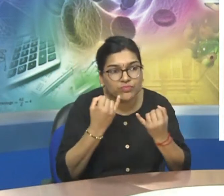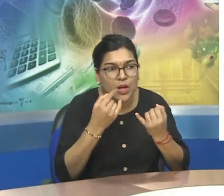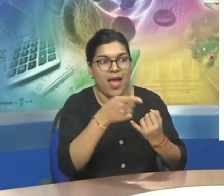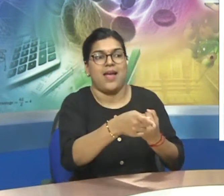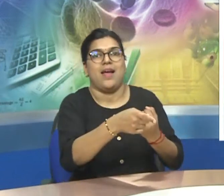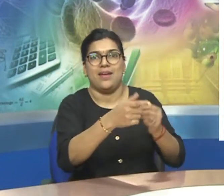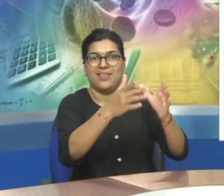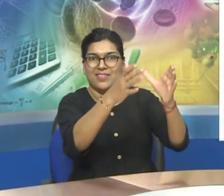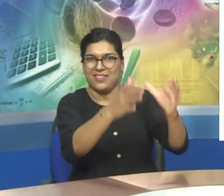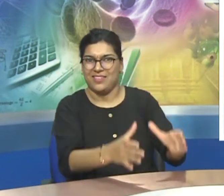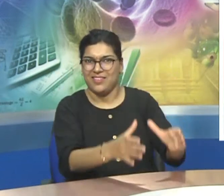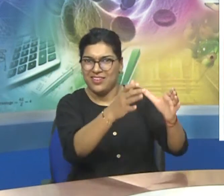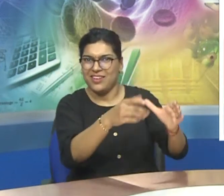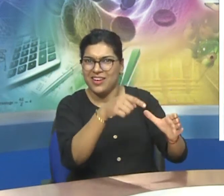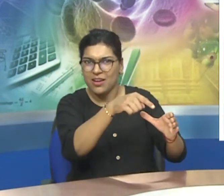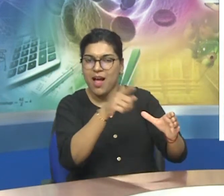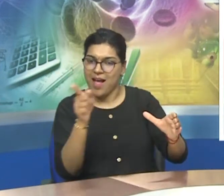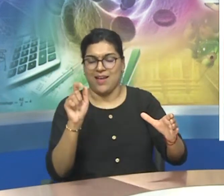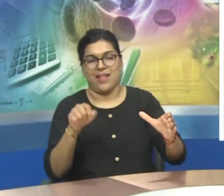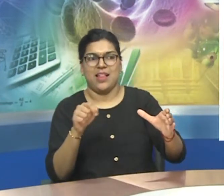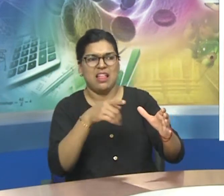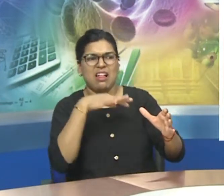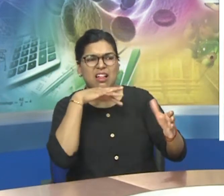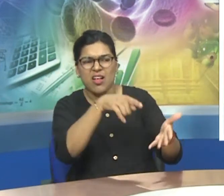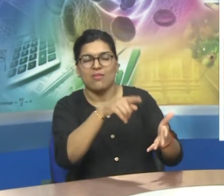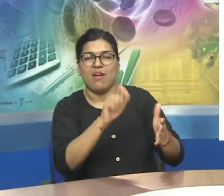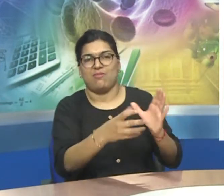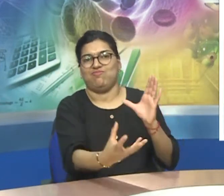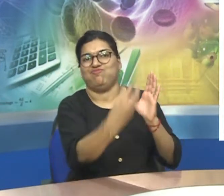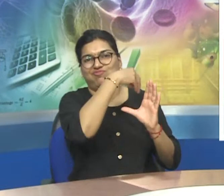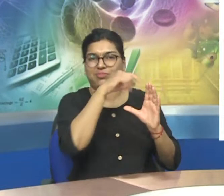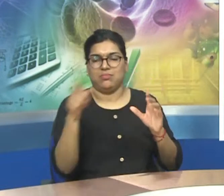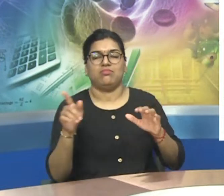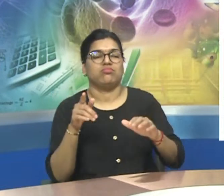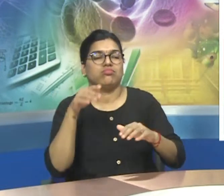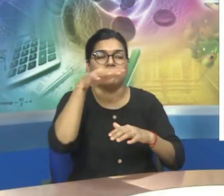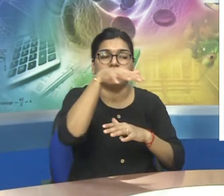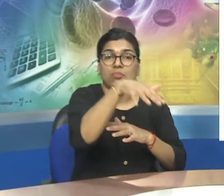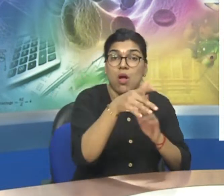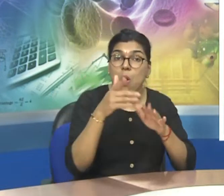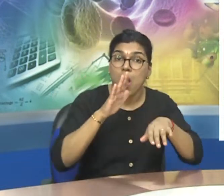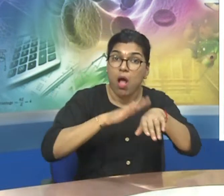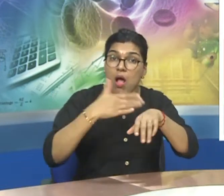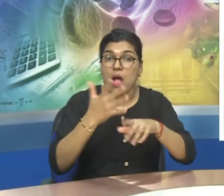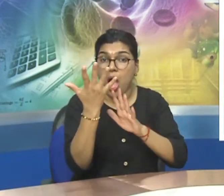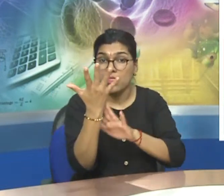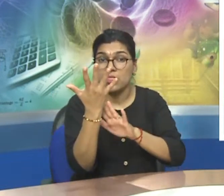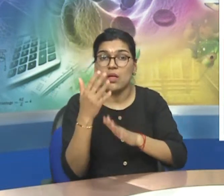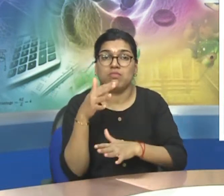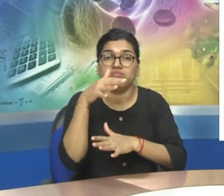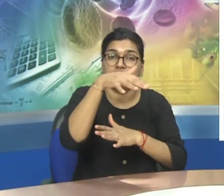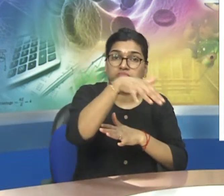are mostly poor children, when they pick up these wastes by their own